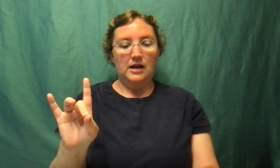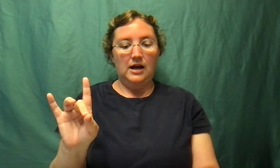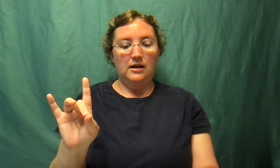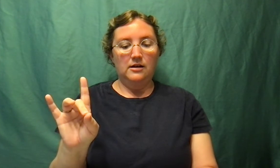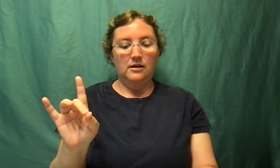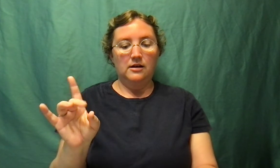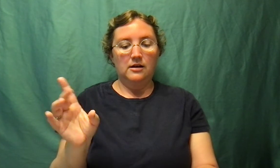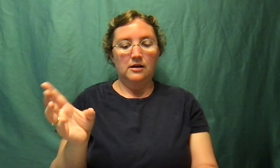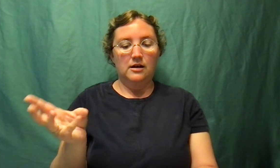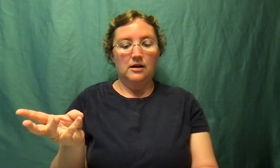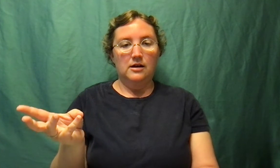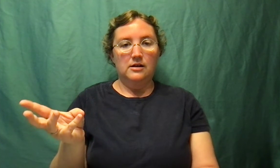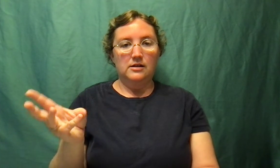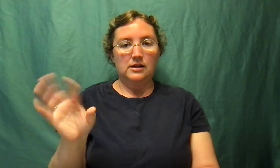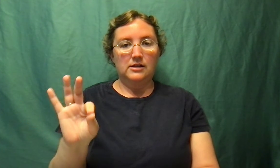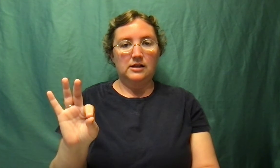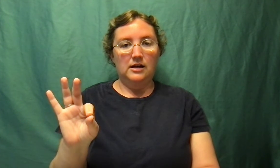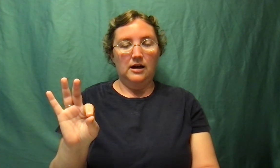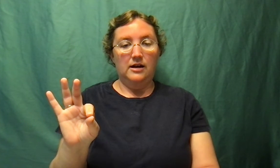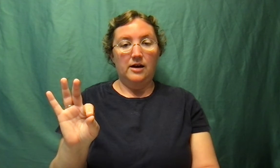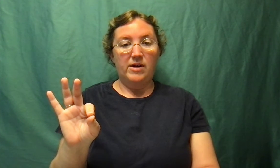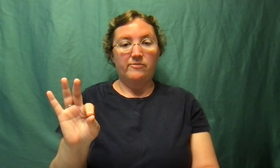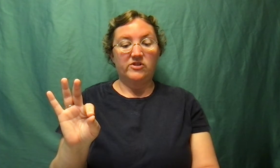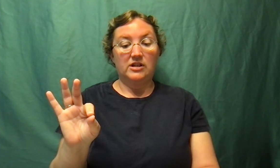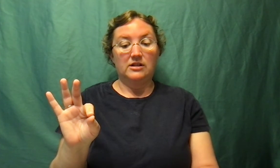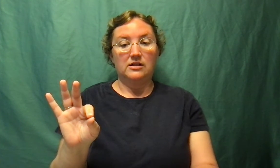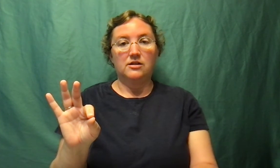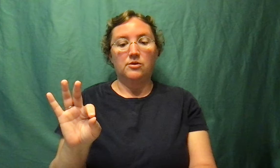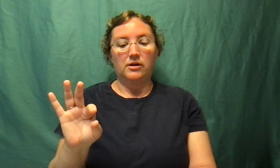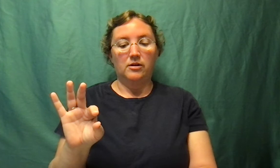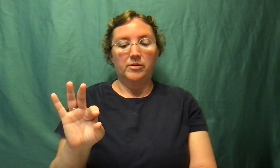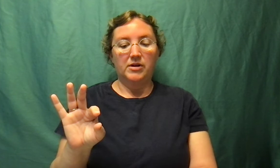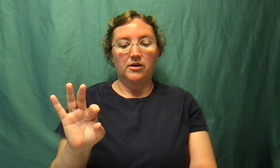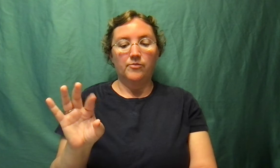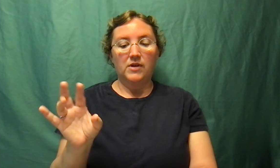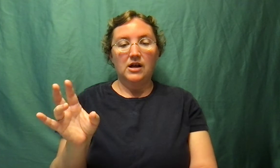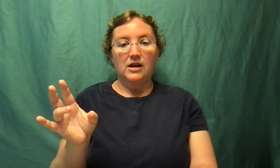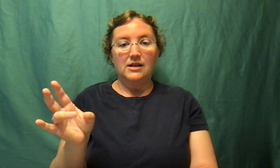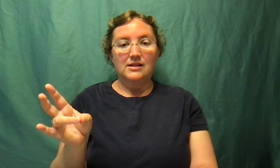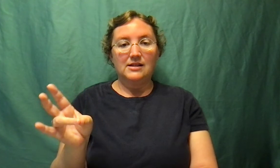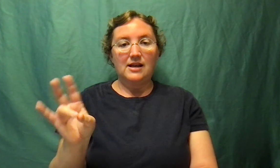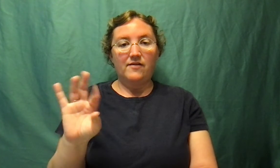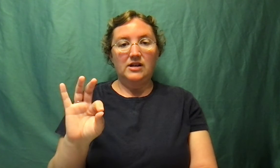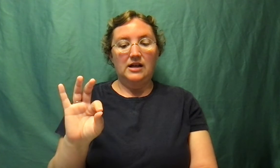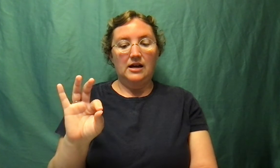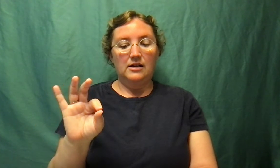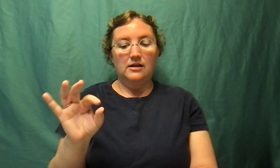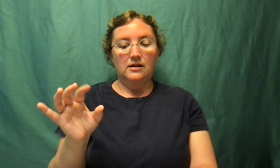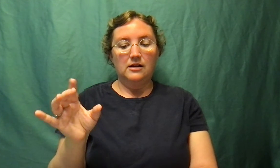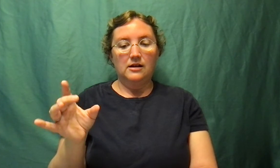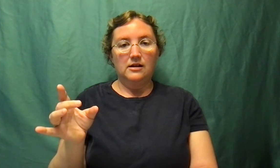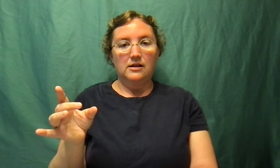68, 69, and I'm emphasizing this, doing it a little bit bigger. 78,